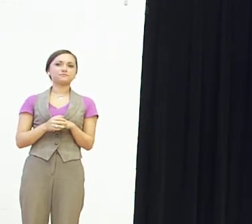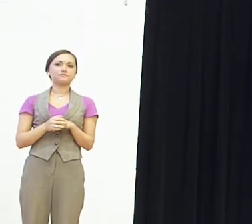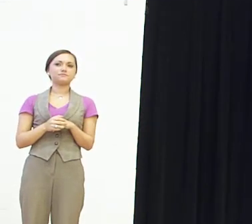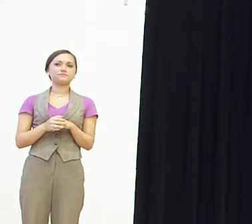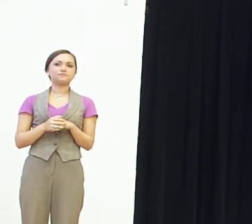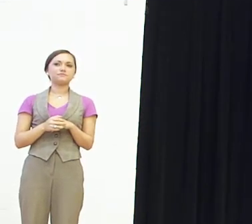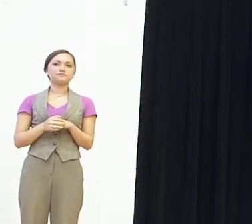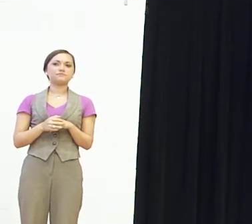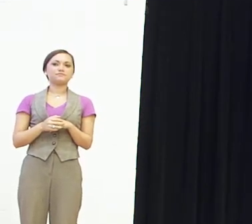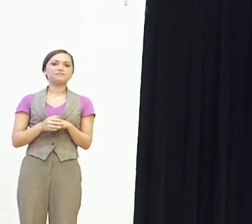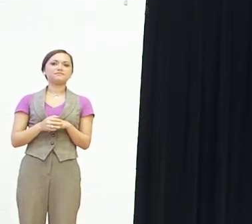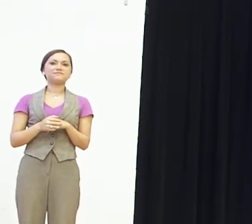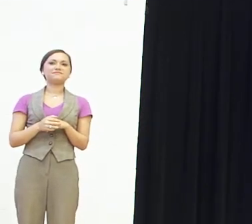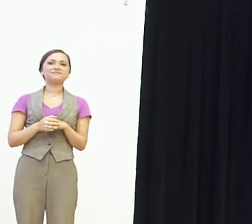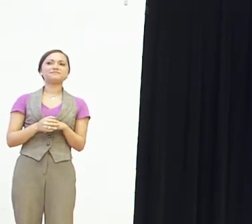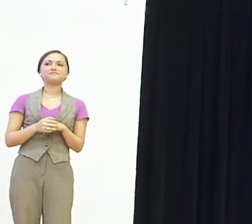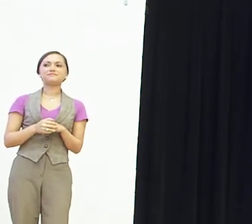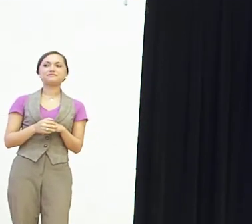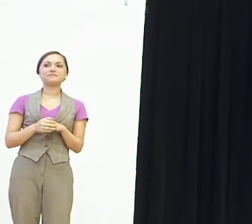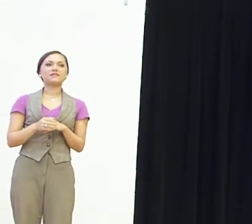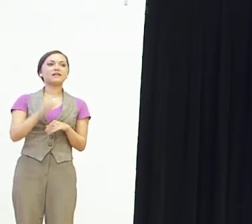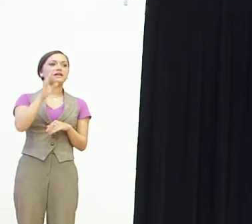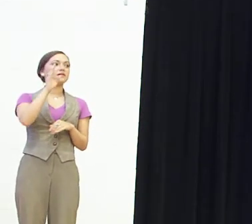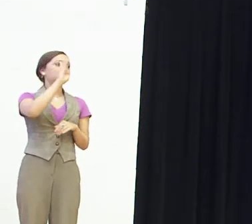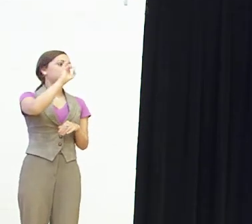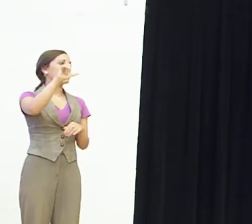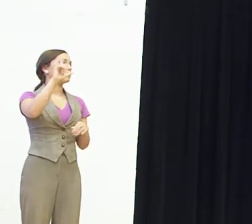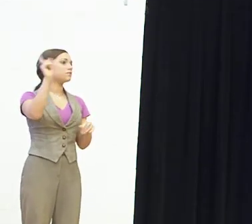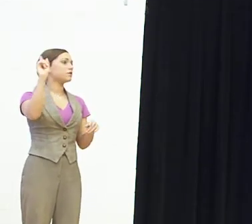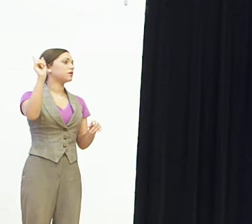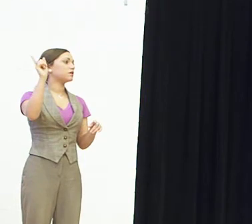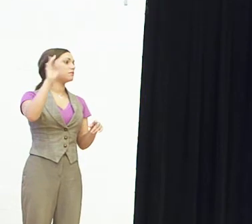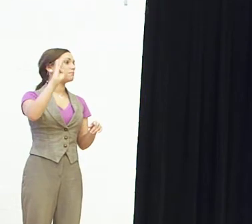Bill, I don't know where Bill is. Bill?